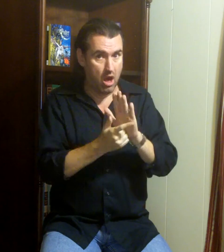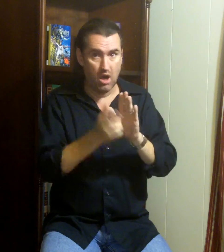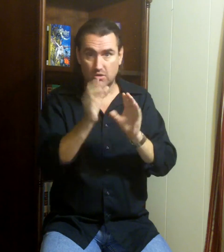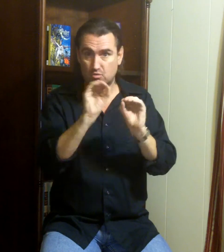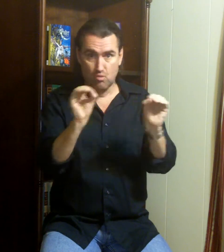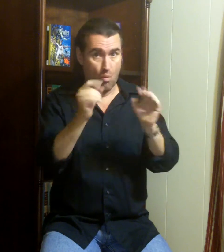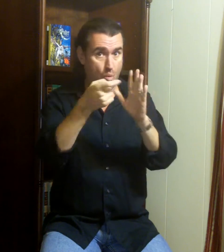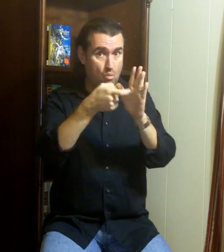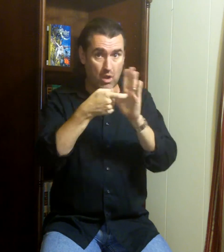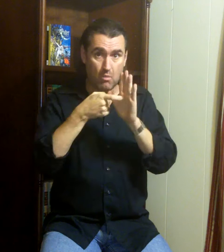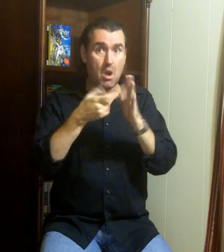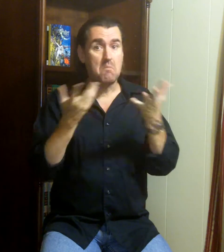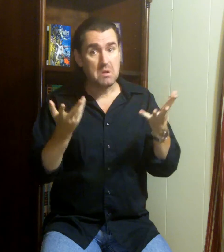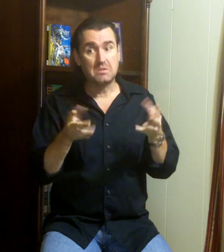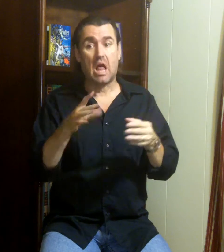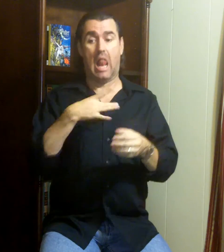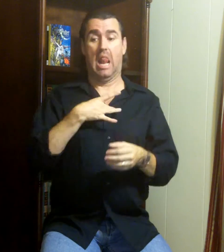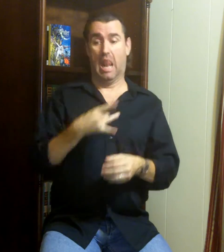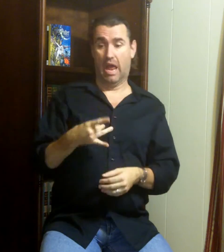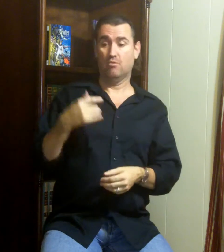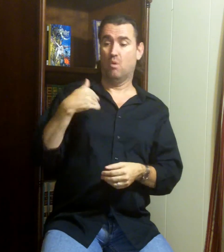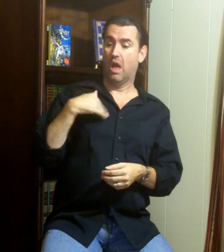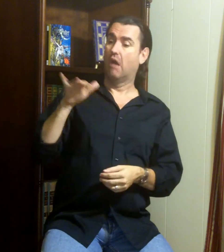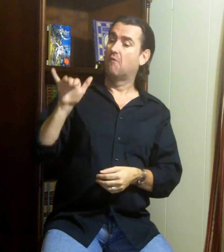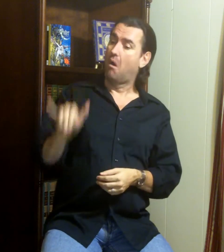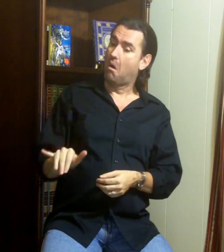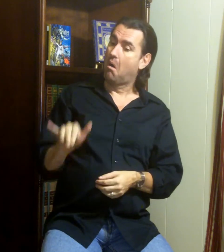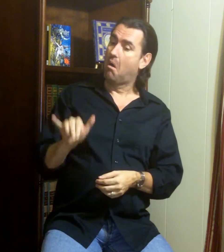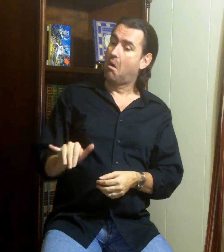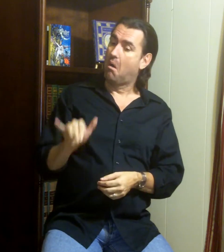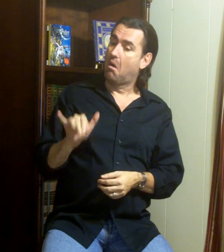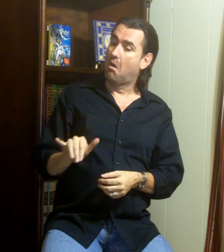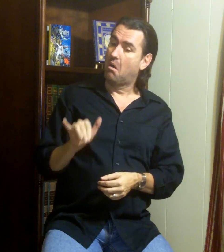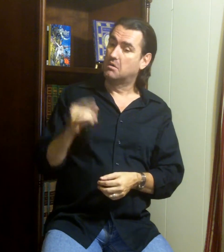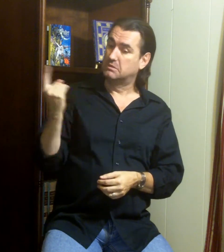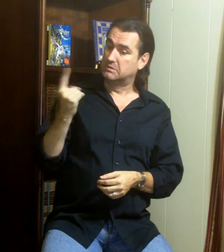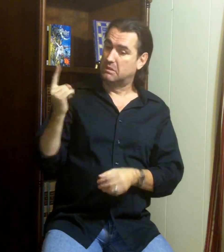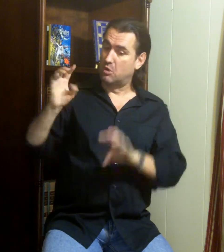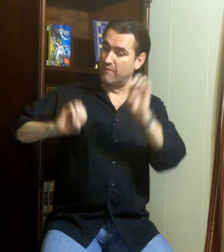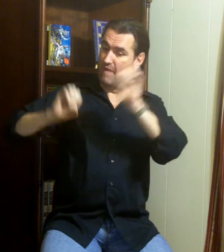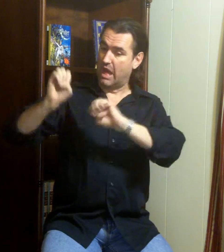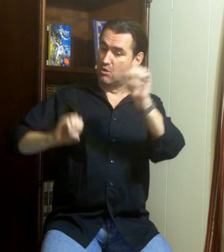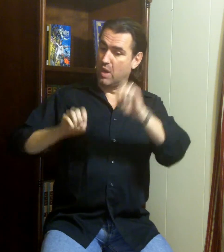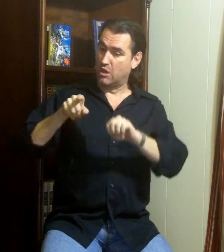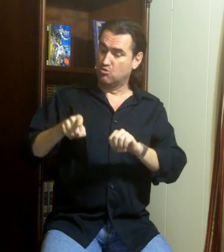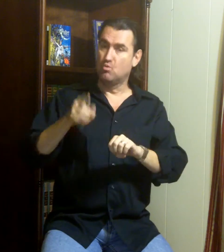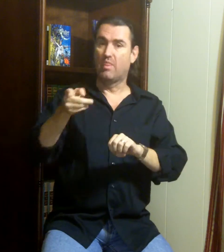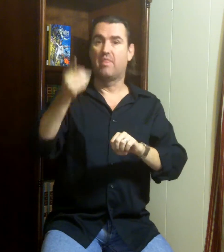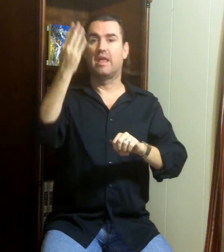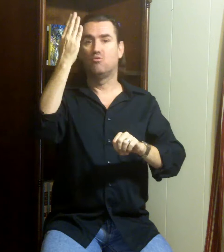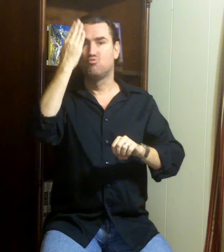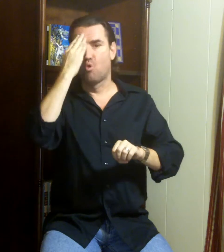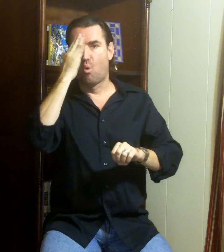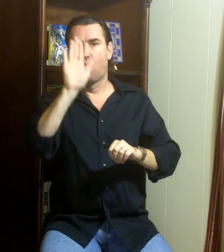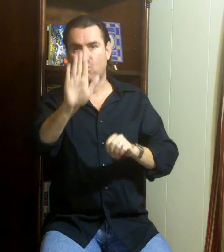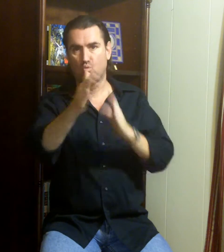place, like tools like this because they can actually see written feedback on what your interpreting